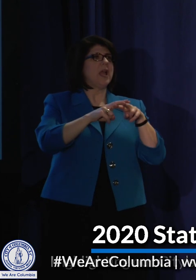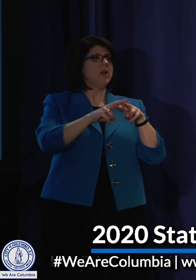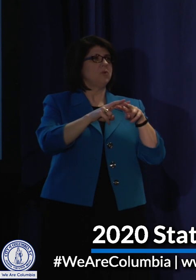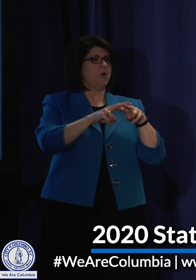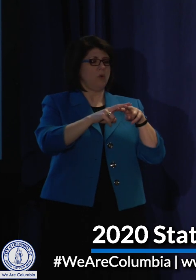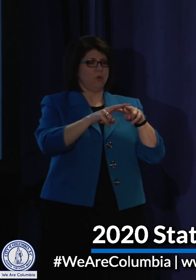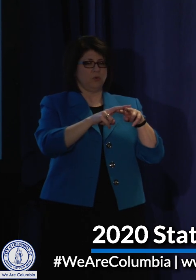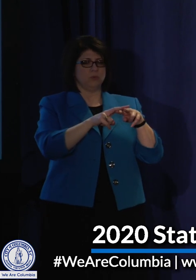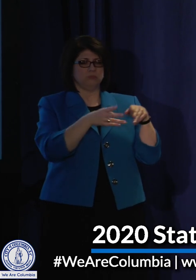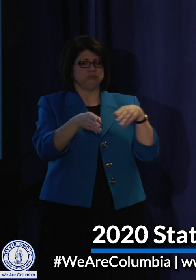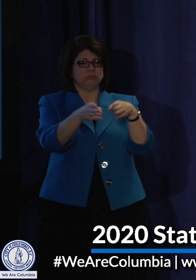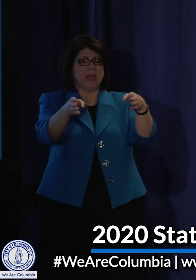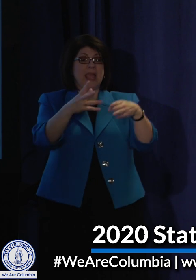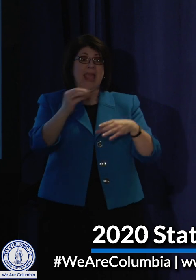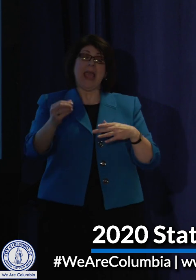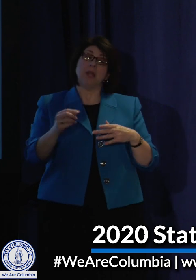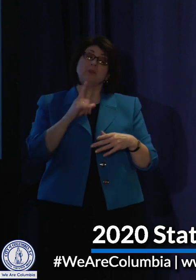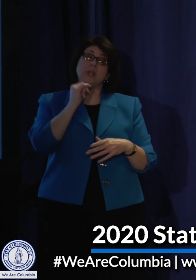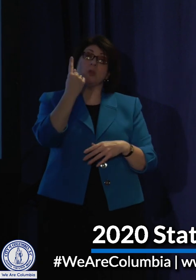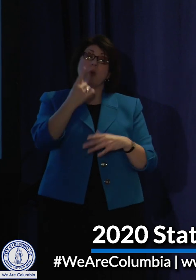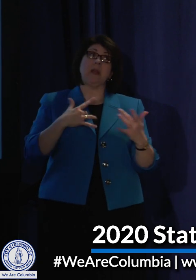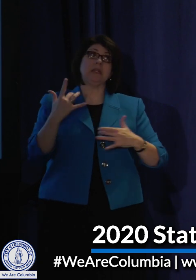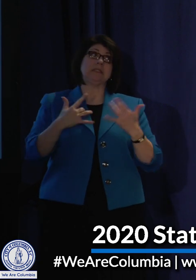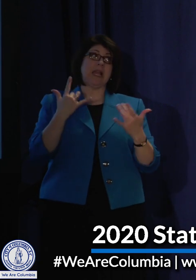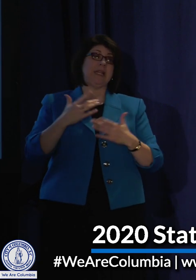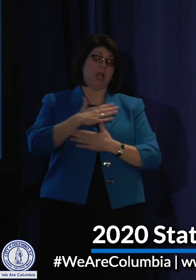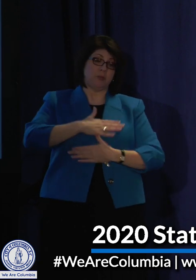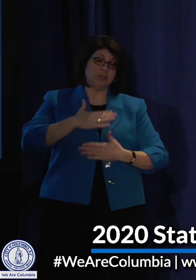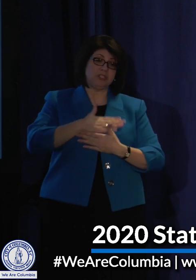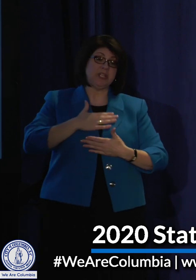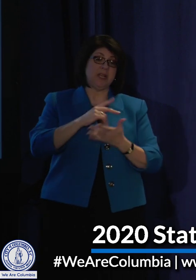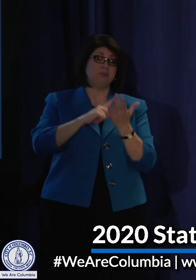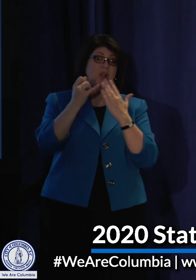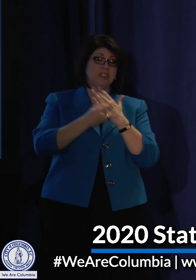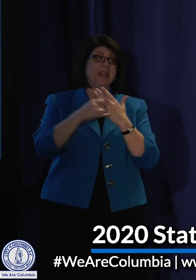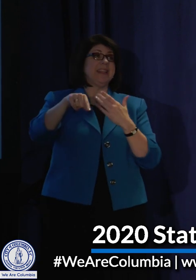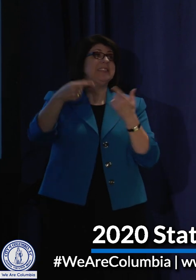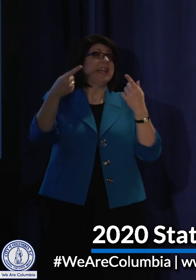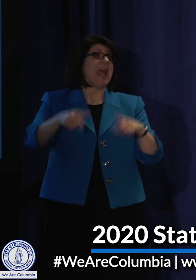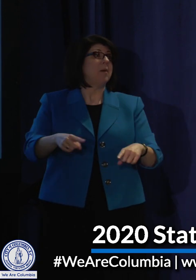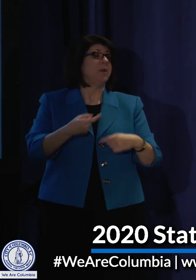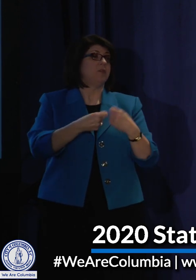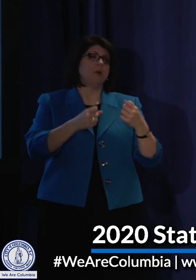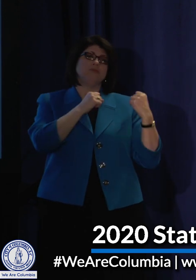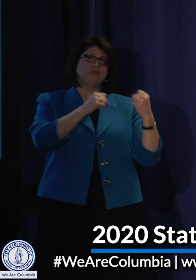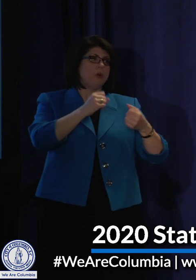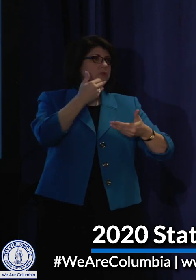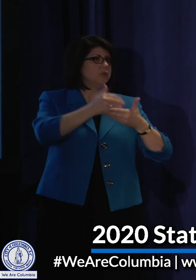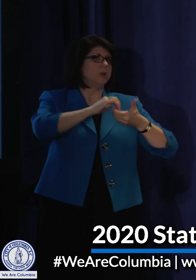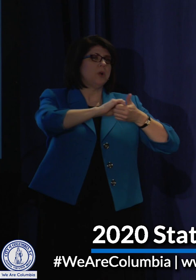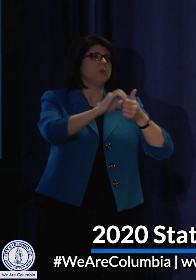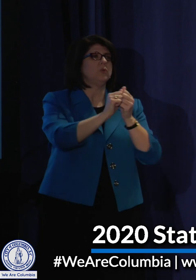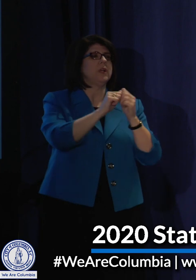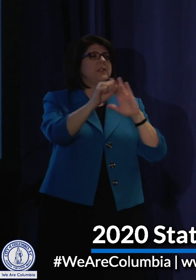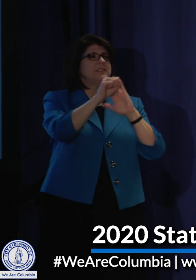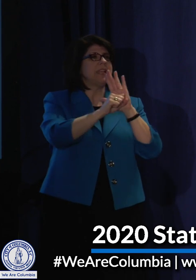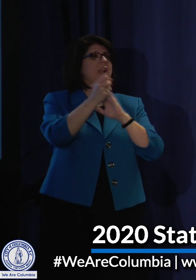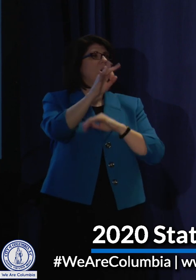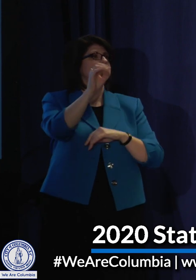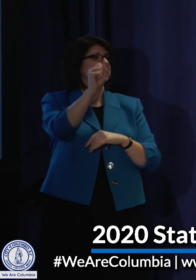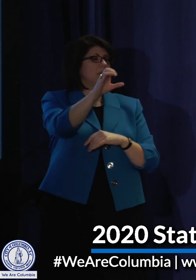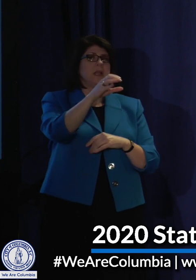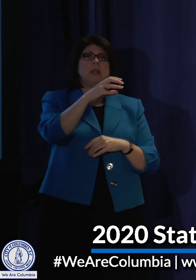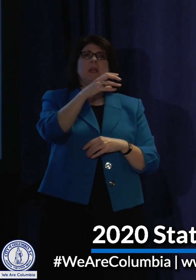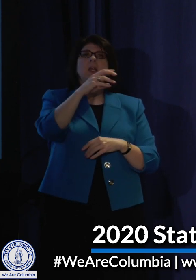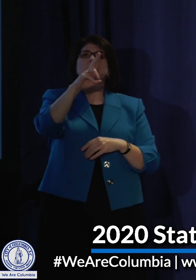Perhaps one of our most excited and appreciated projects, this was made possible through strong partnerships with the state of South